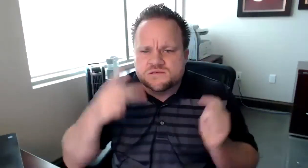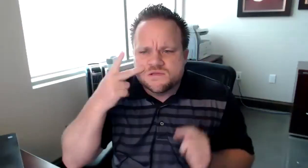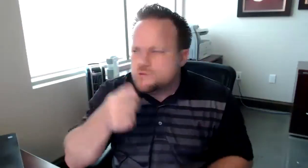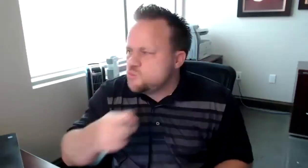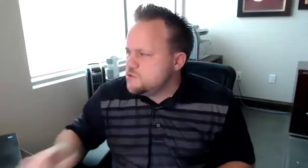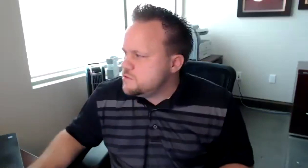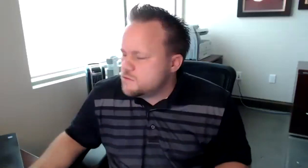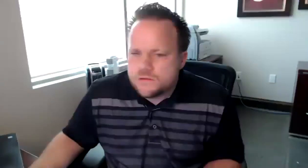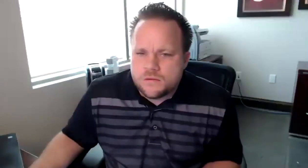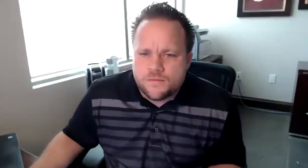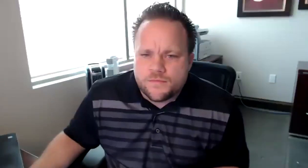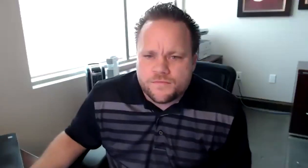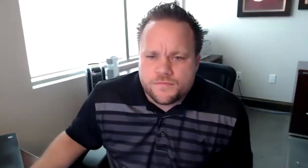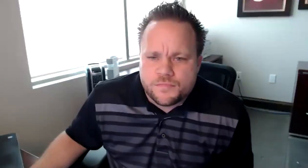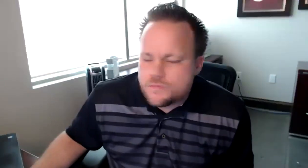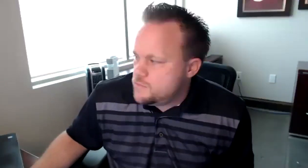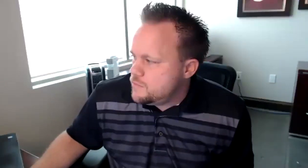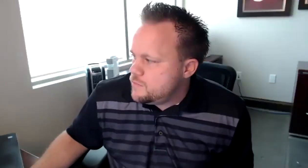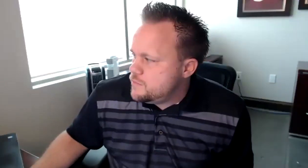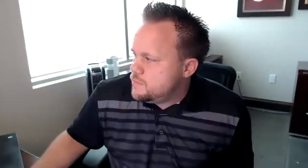Matt, you have a black screen. We can't see you.